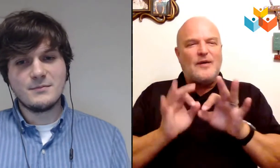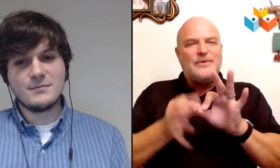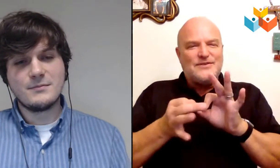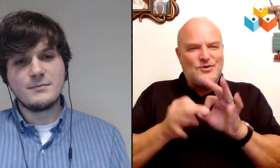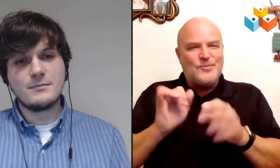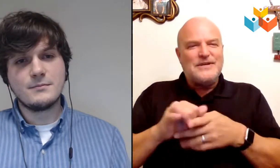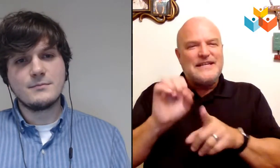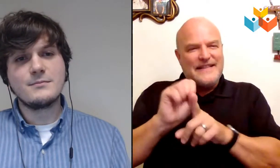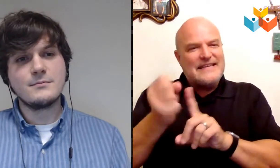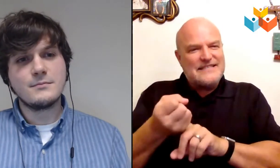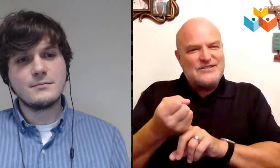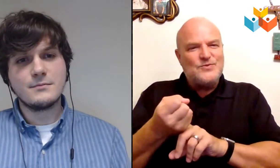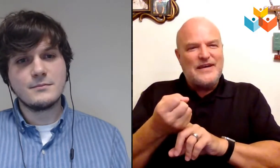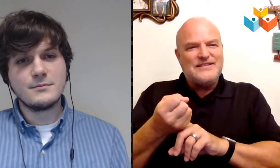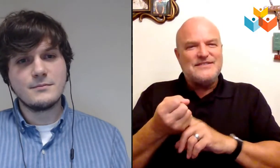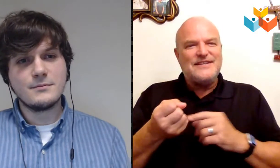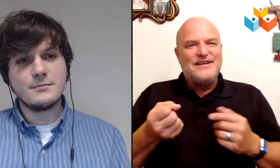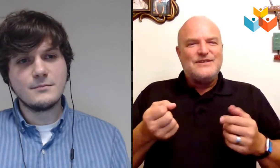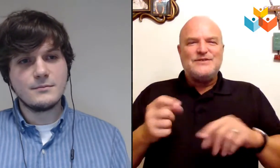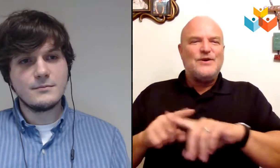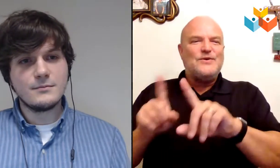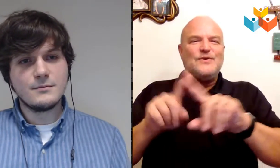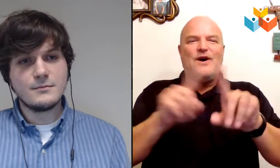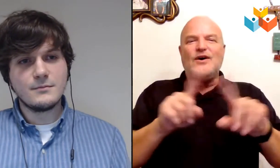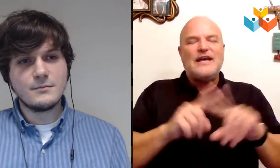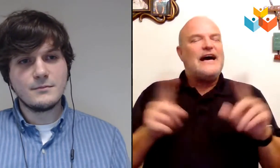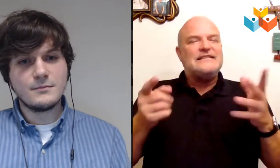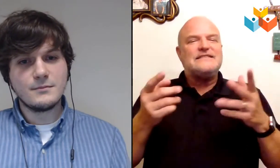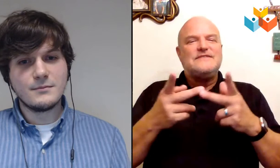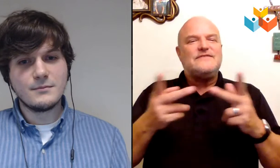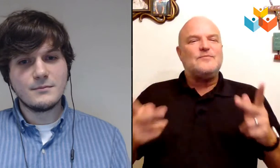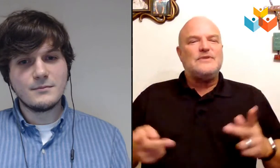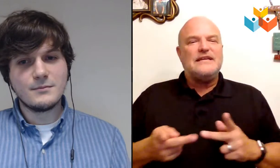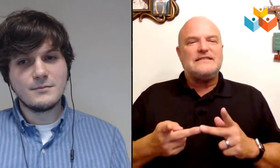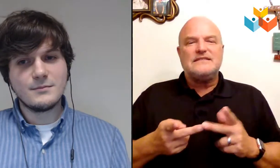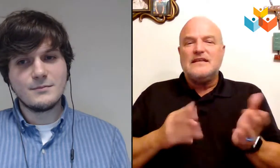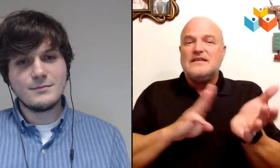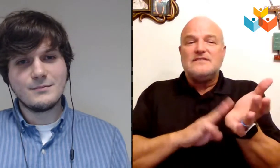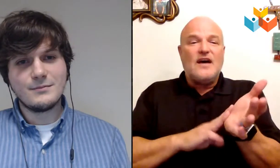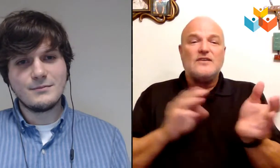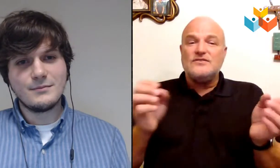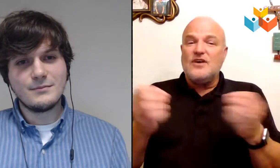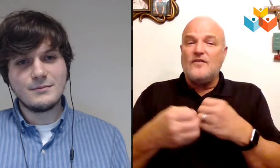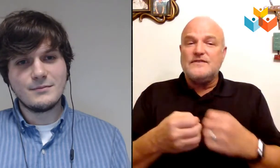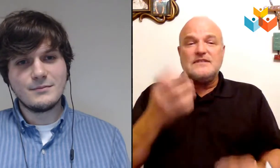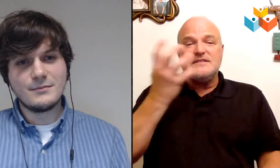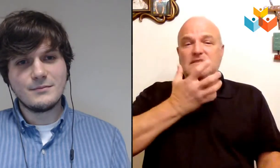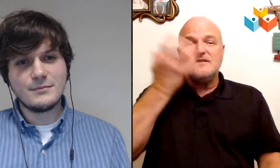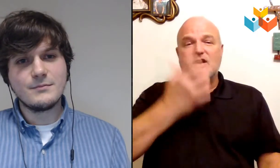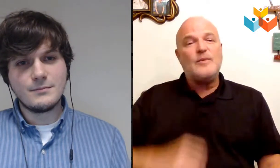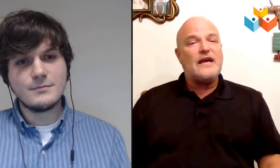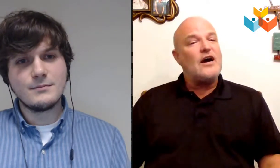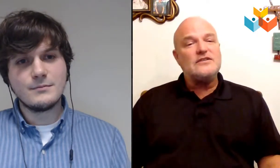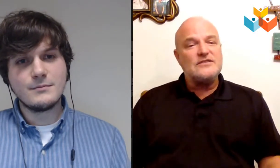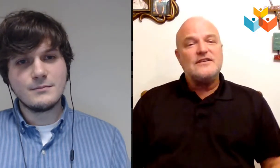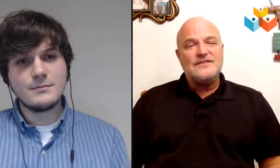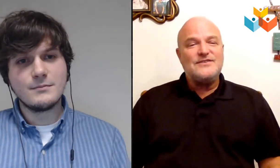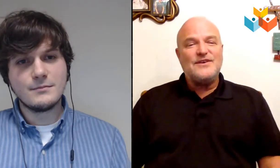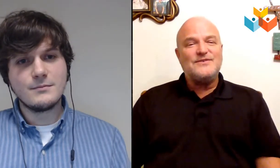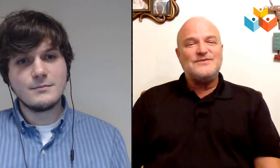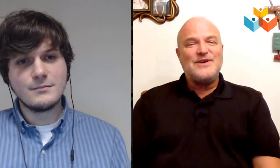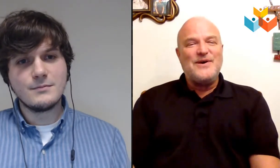I probably interpreted in that situation. So all kinds of different places, doctor's offices. Oh my